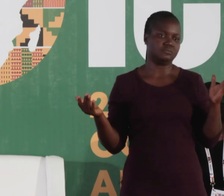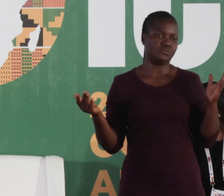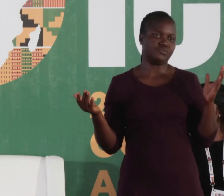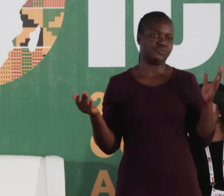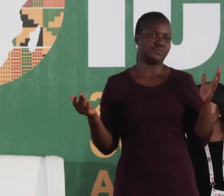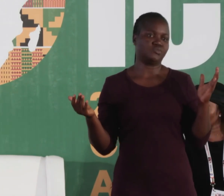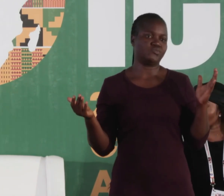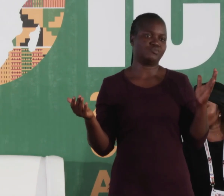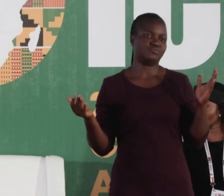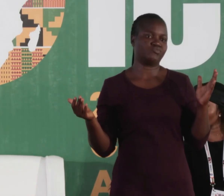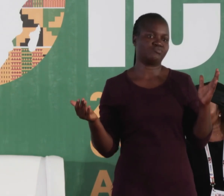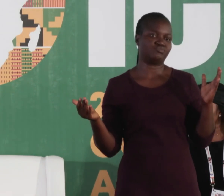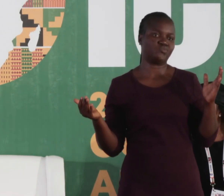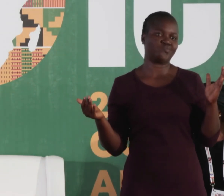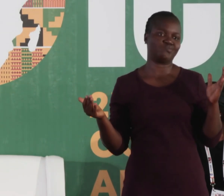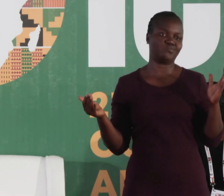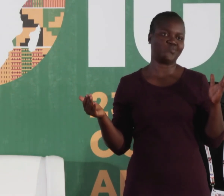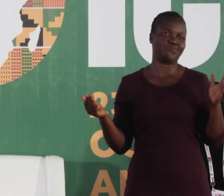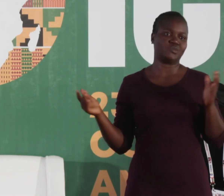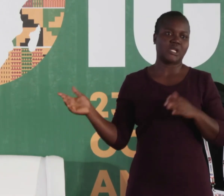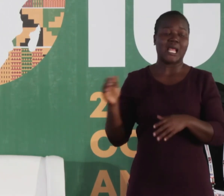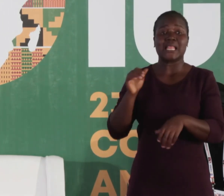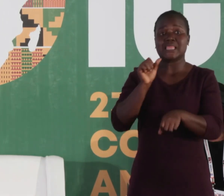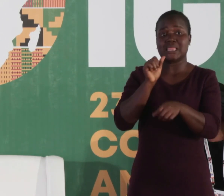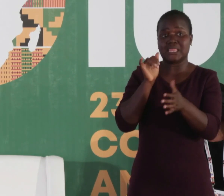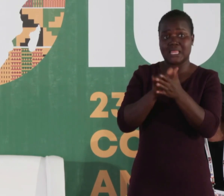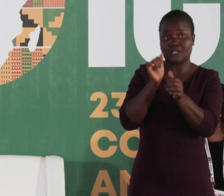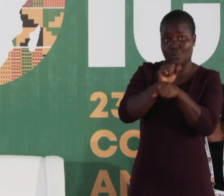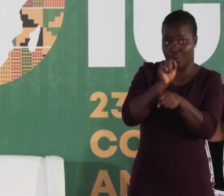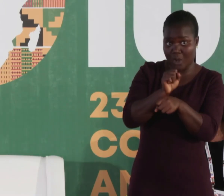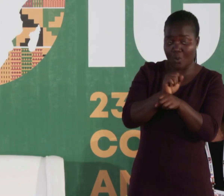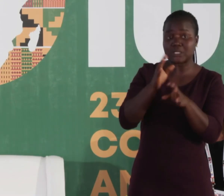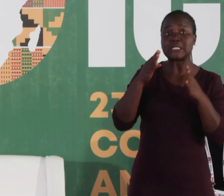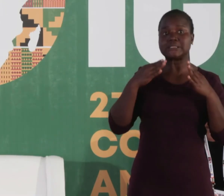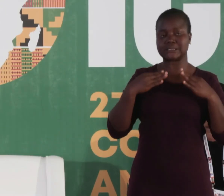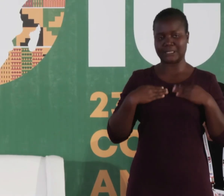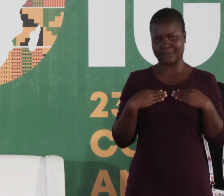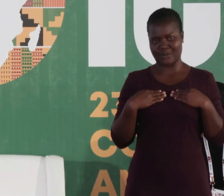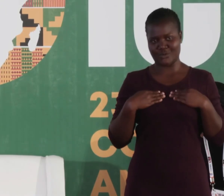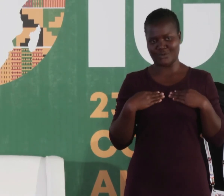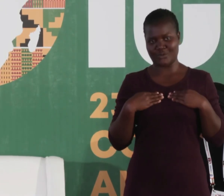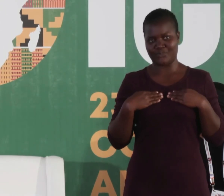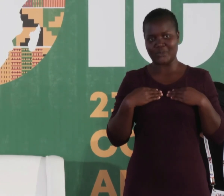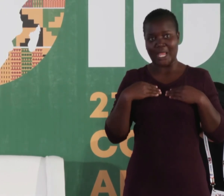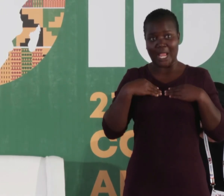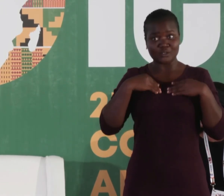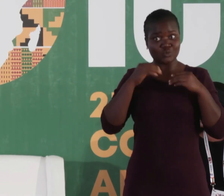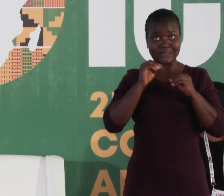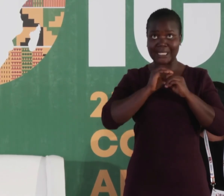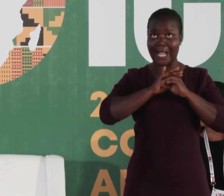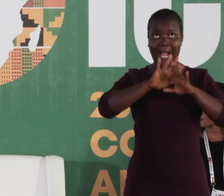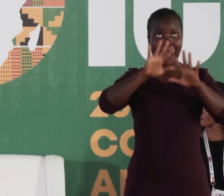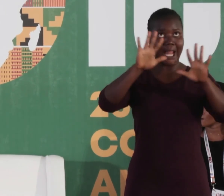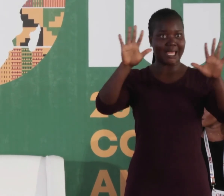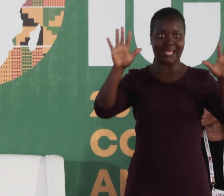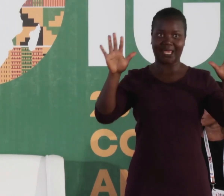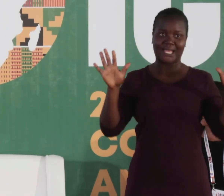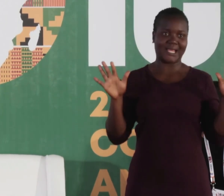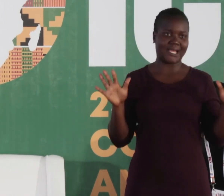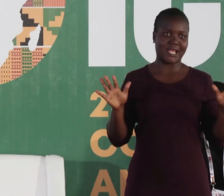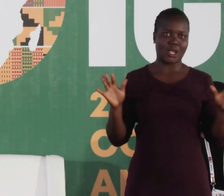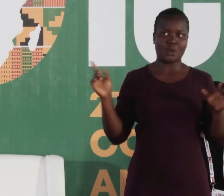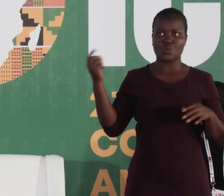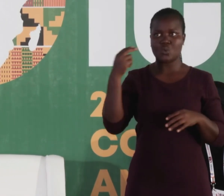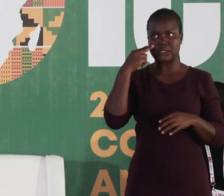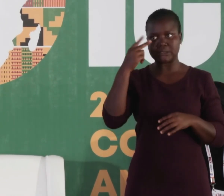Though the Topaz intervention was acceptable, it was feasible, we found